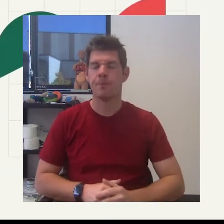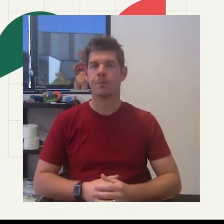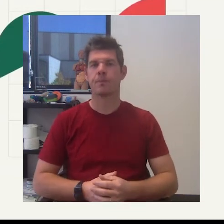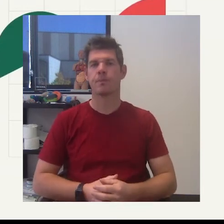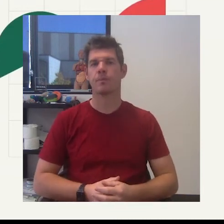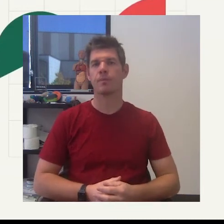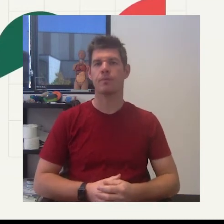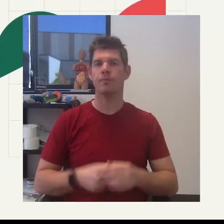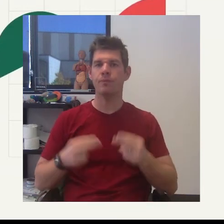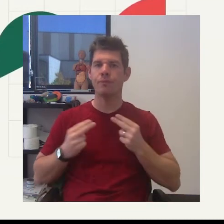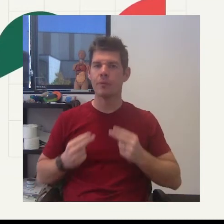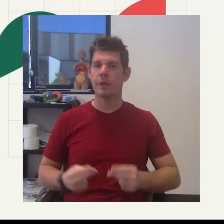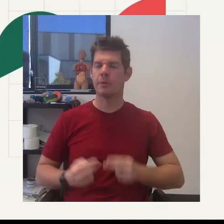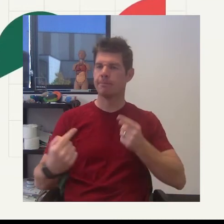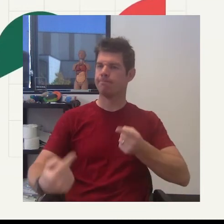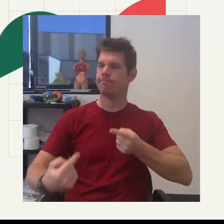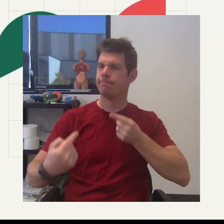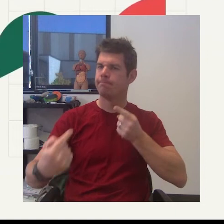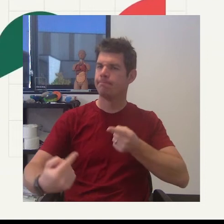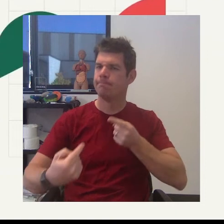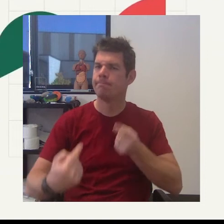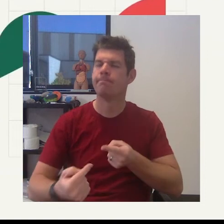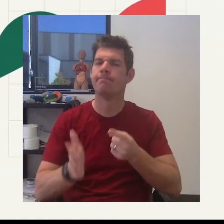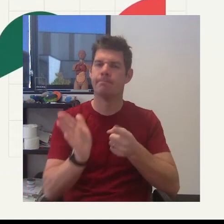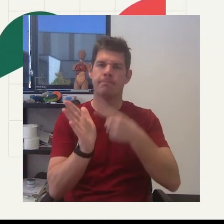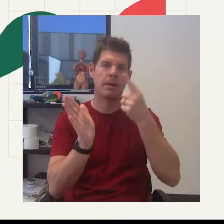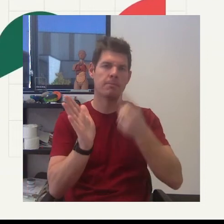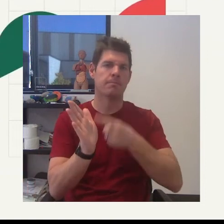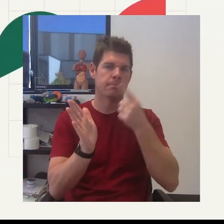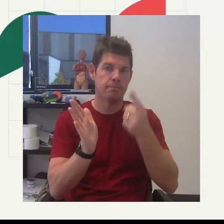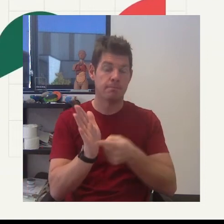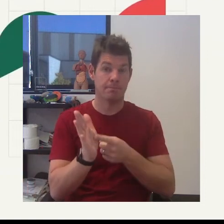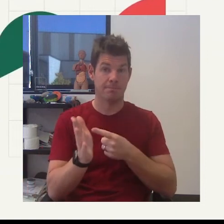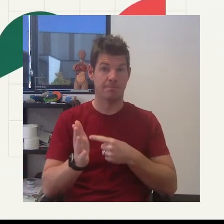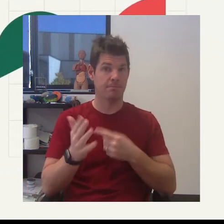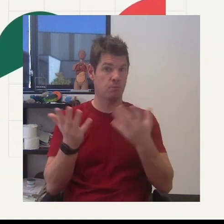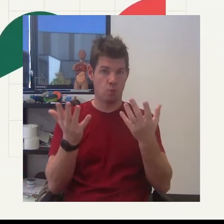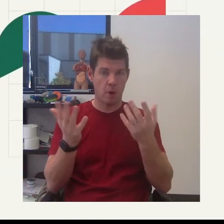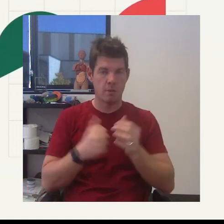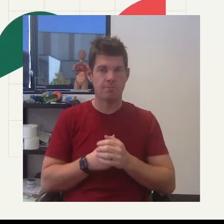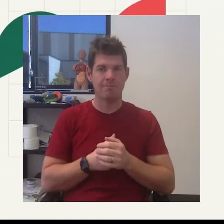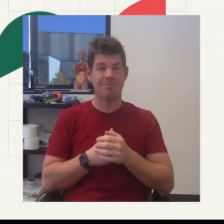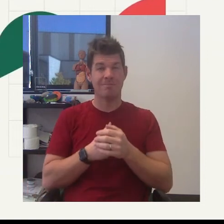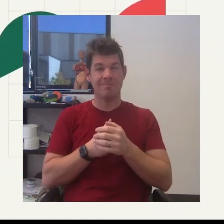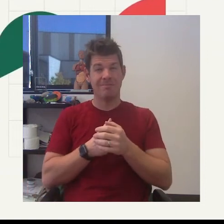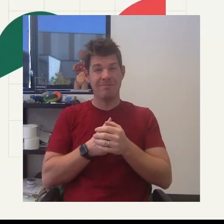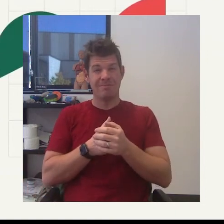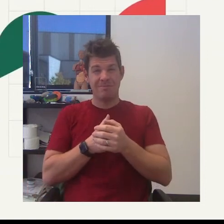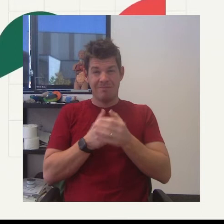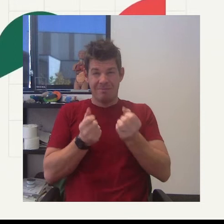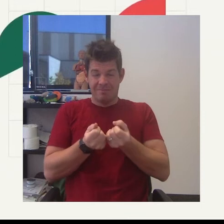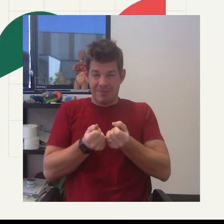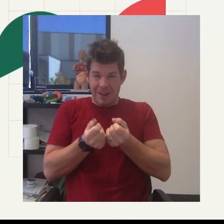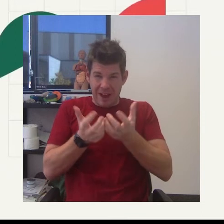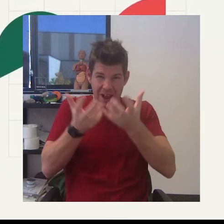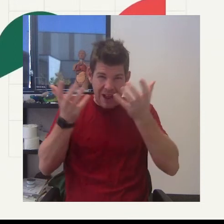can do that us humans aren't quite as fast at. One of the things that they can do is they can take a whole